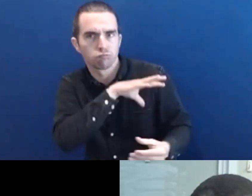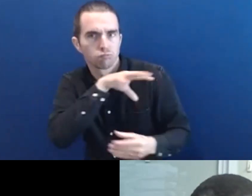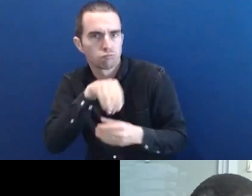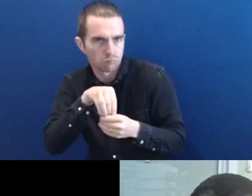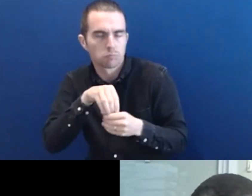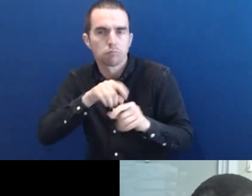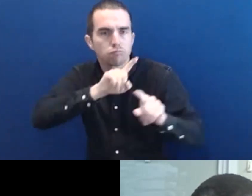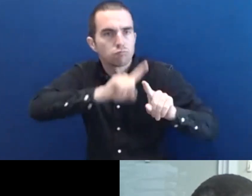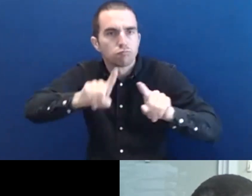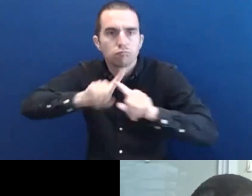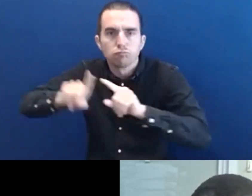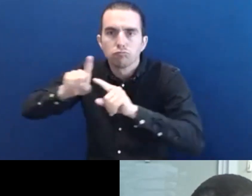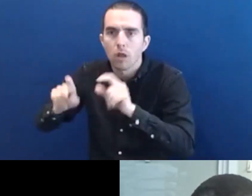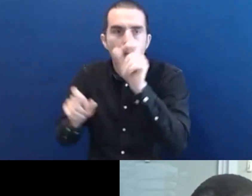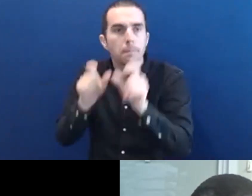We are lacking